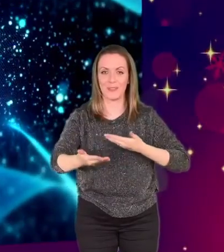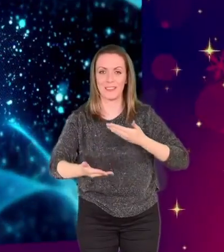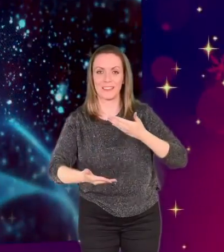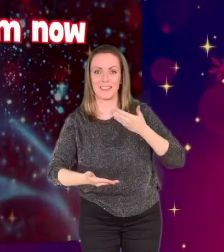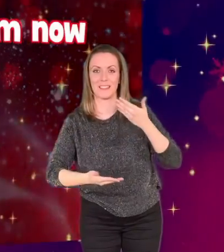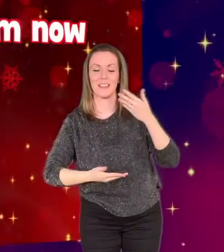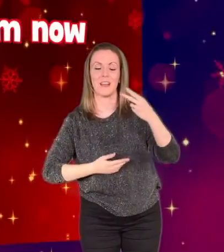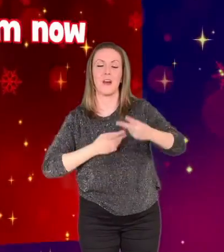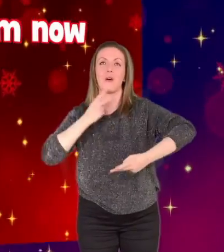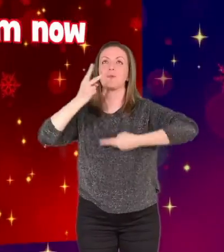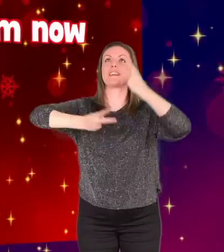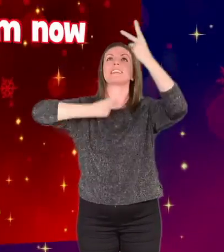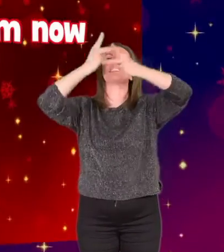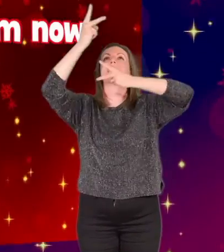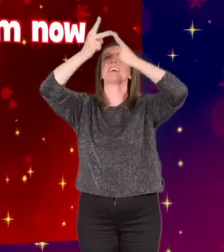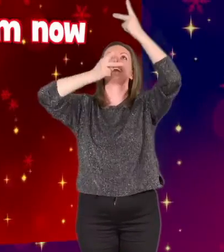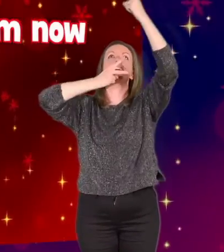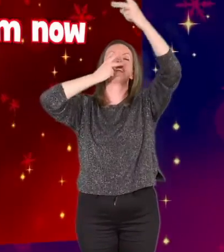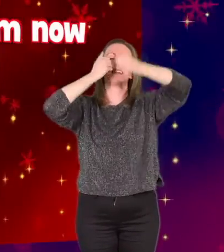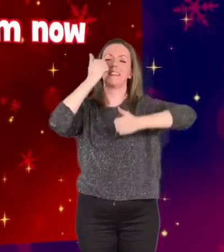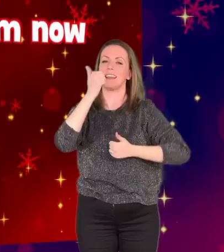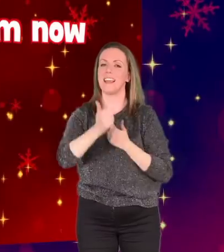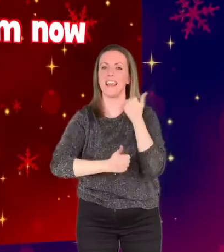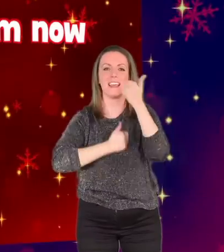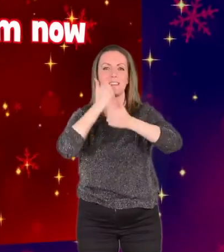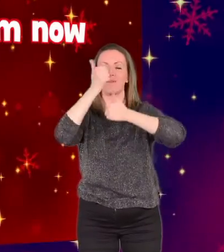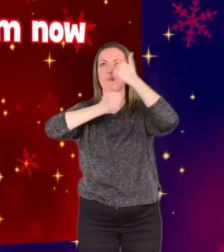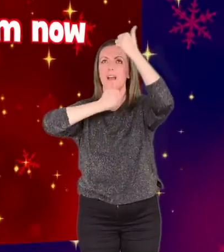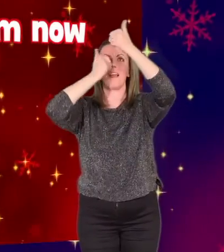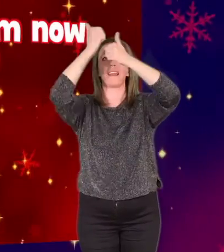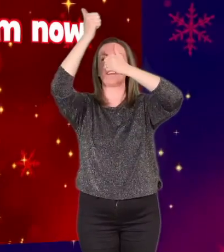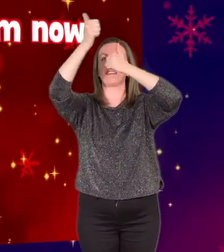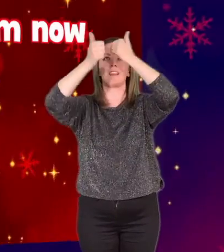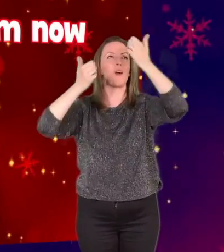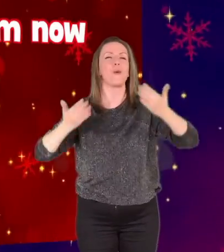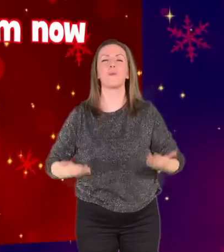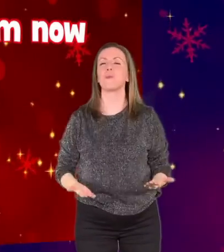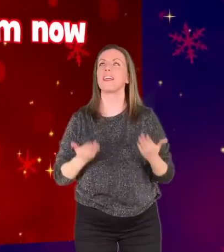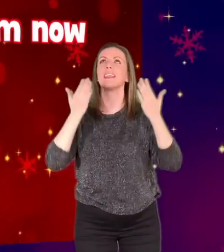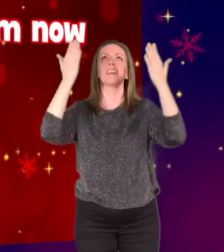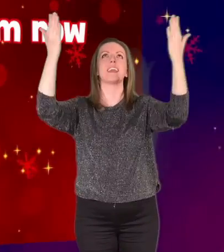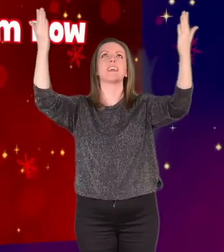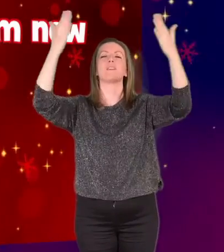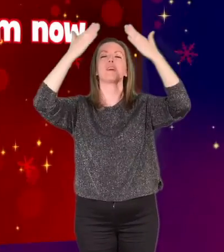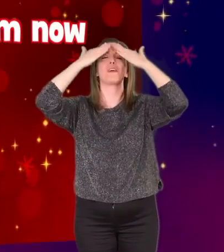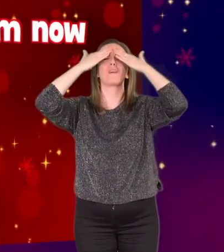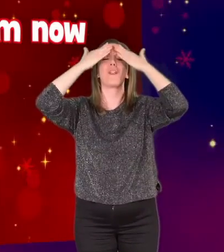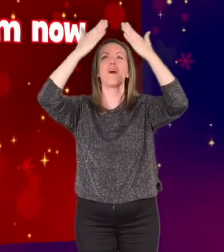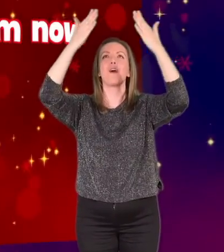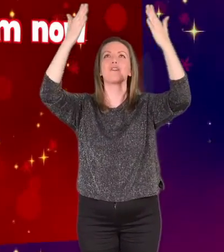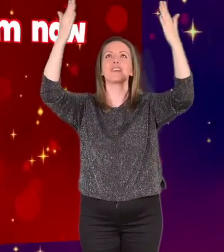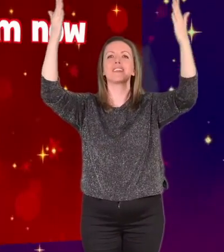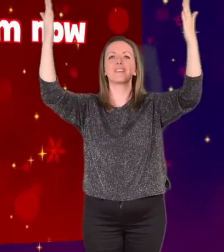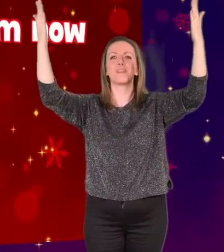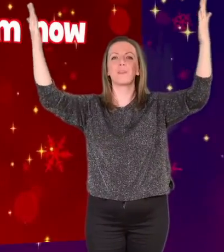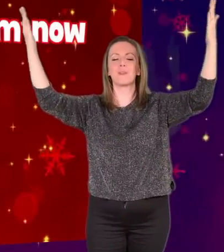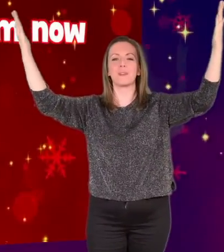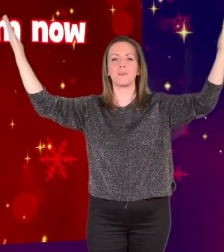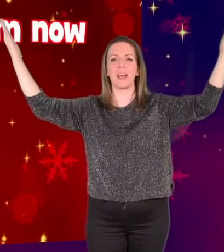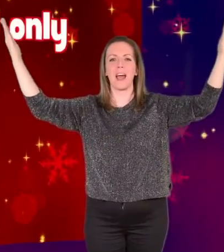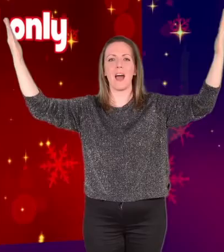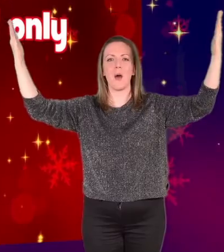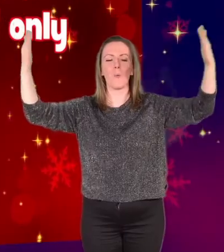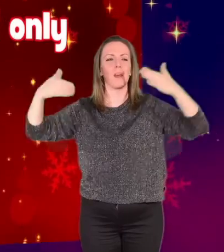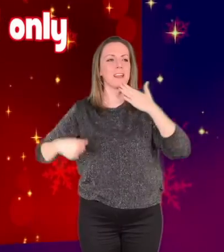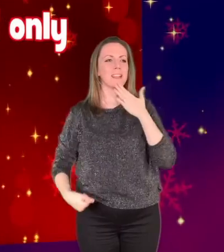we'll sing his praise we'll give glory to